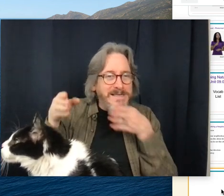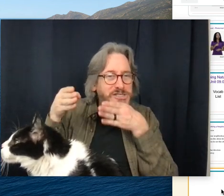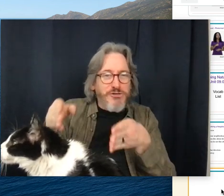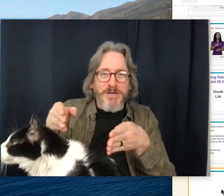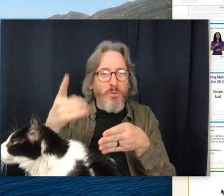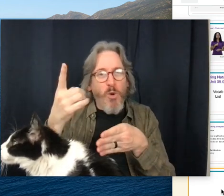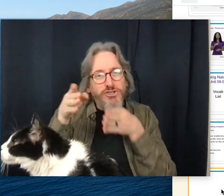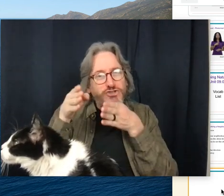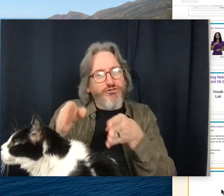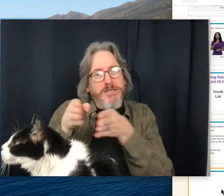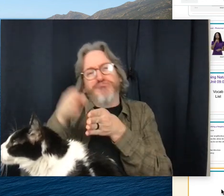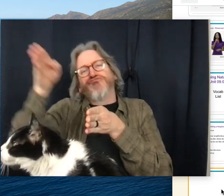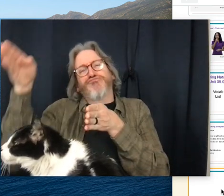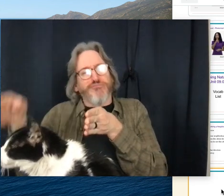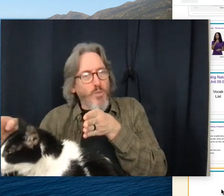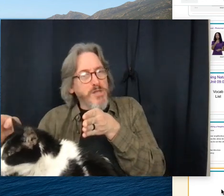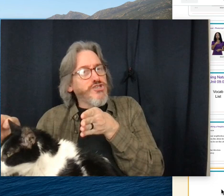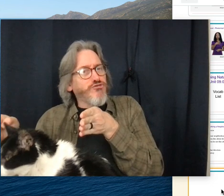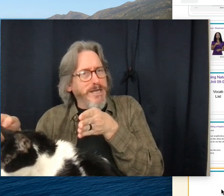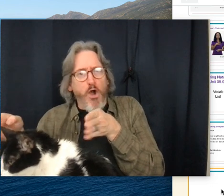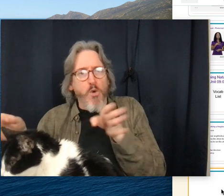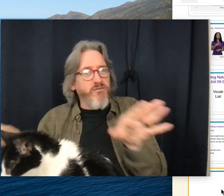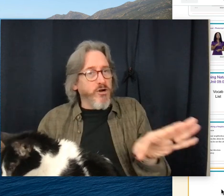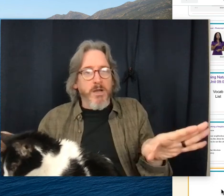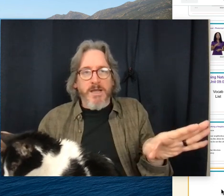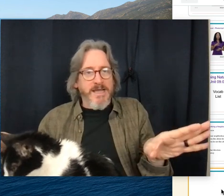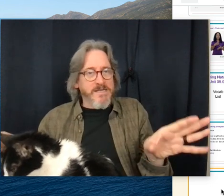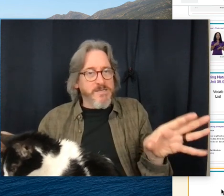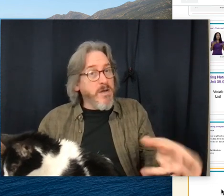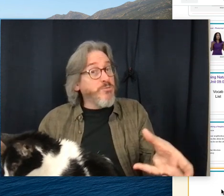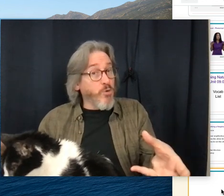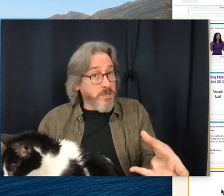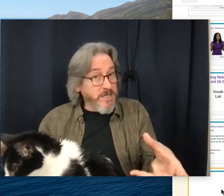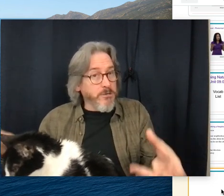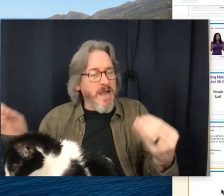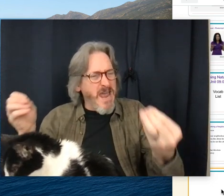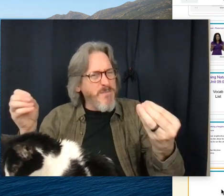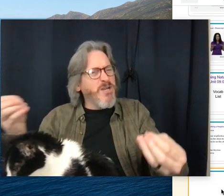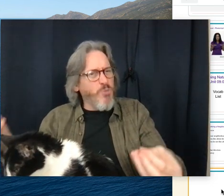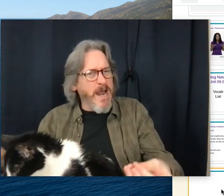but I think one street over is